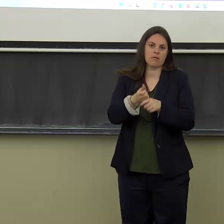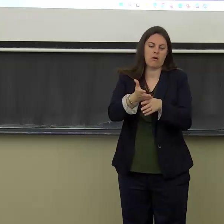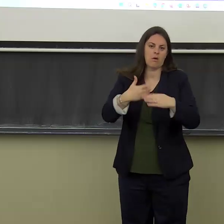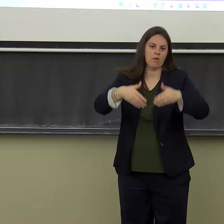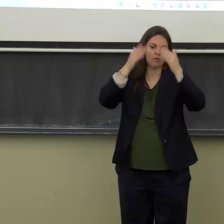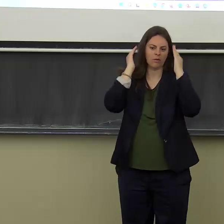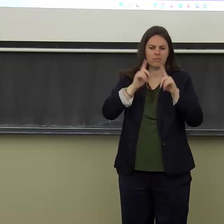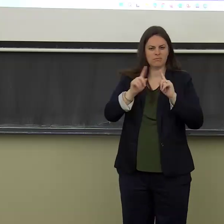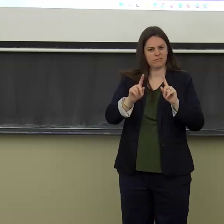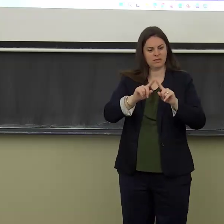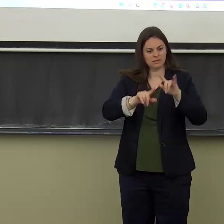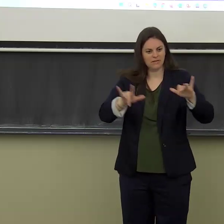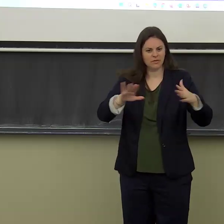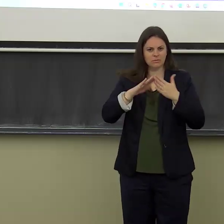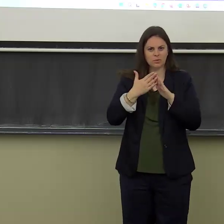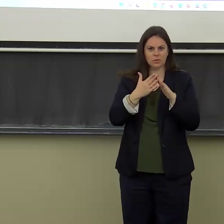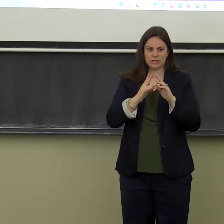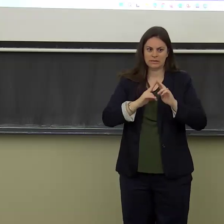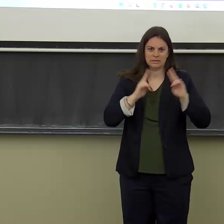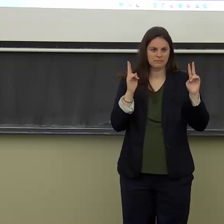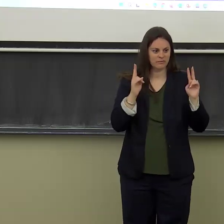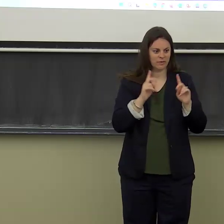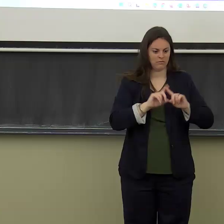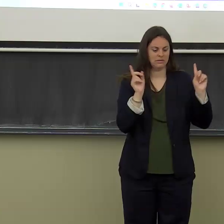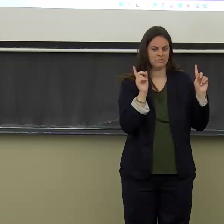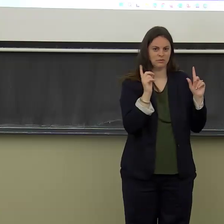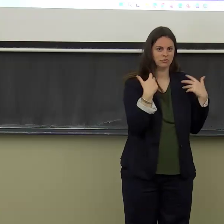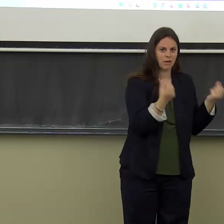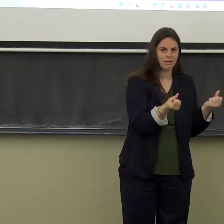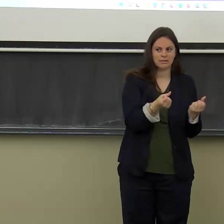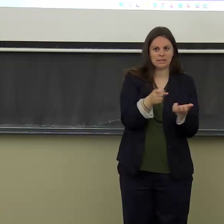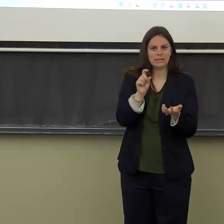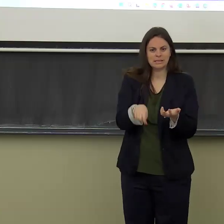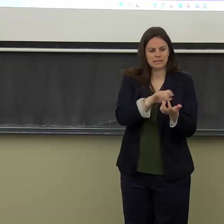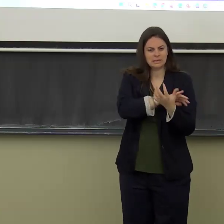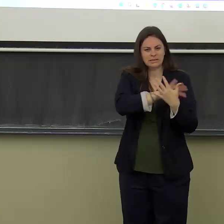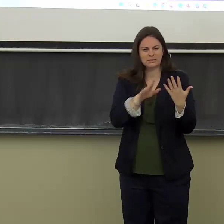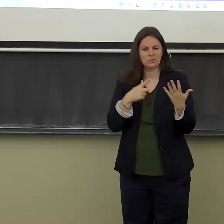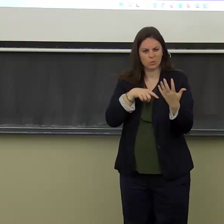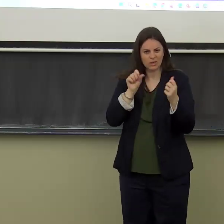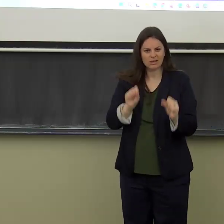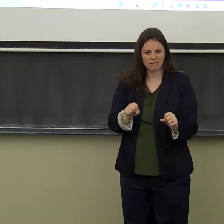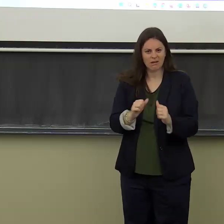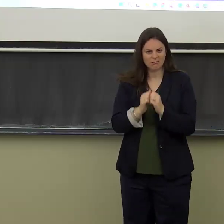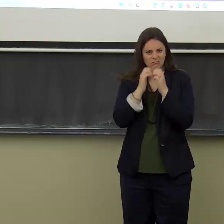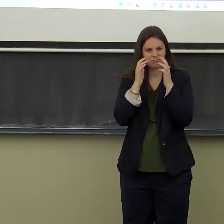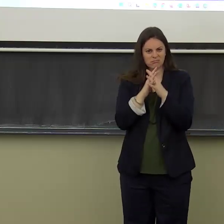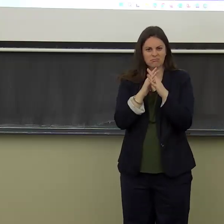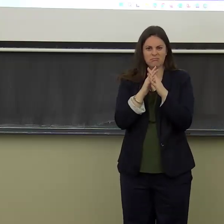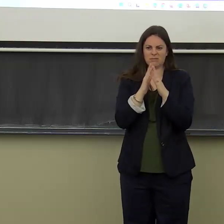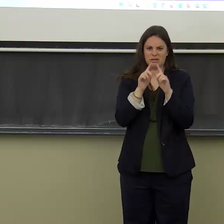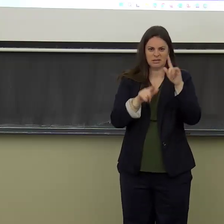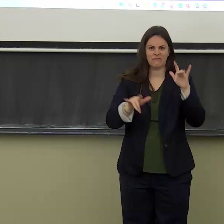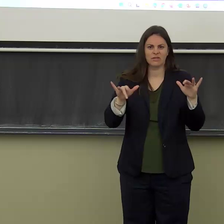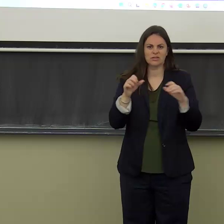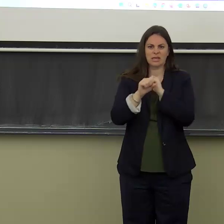different strengths and very different needs, we can collectively launch a very diverse campaign to